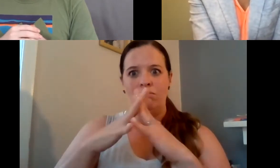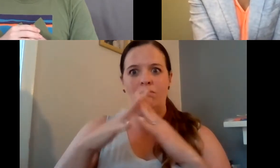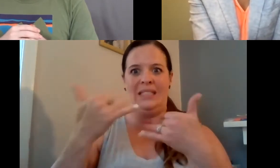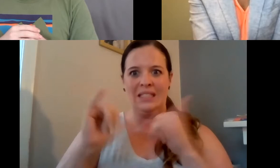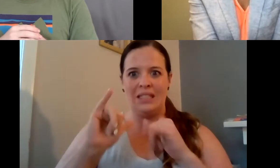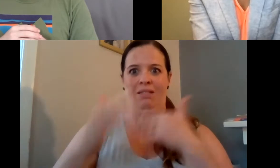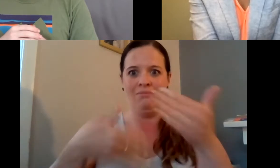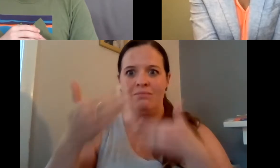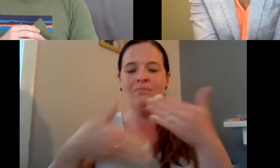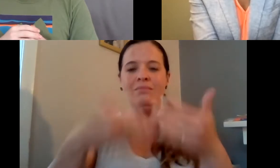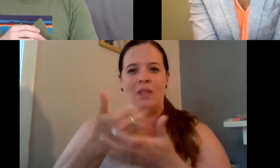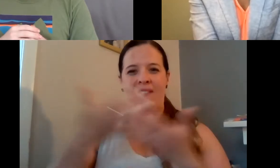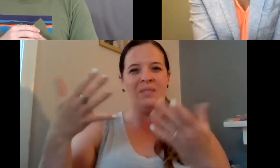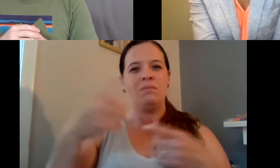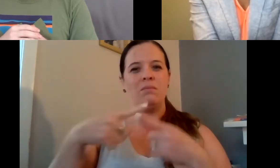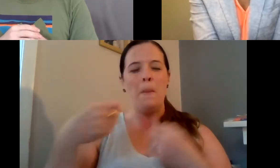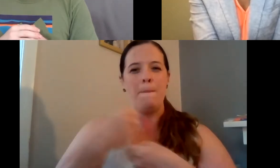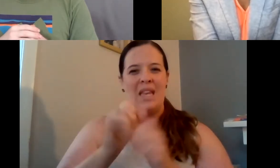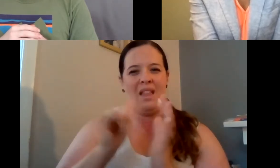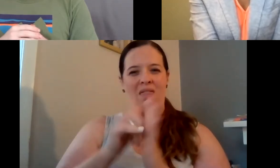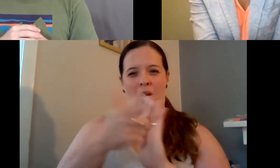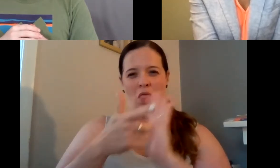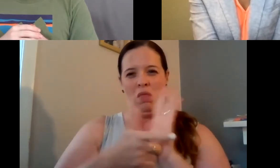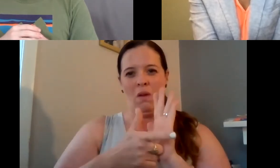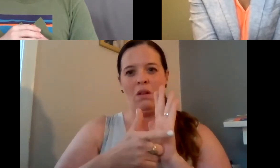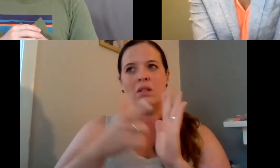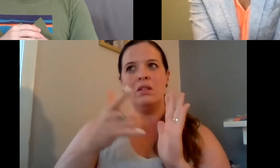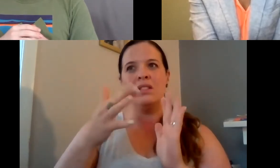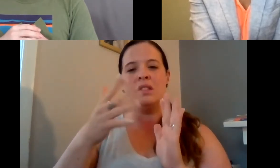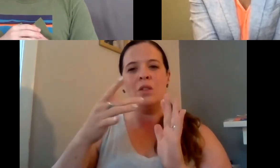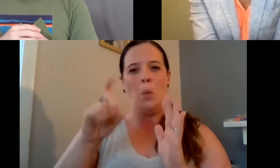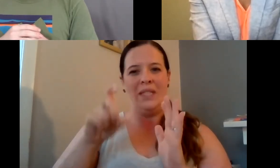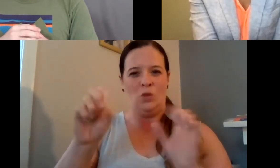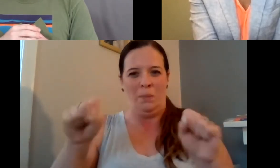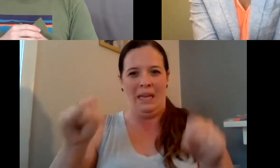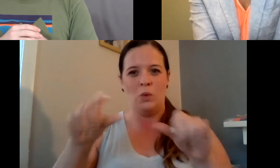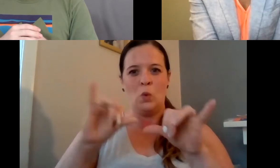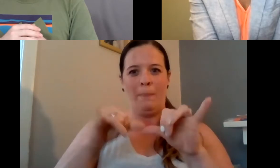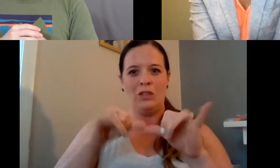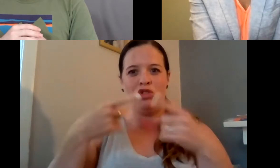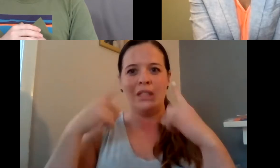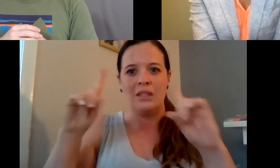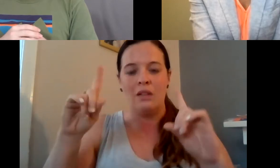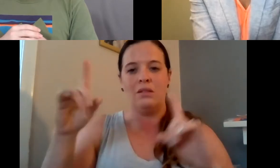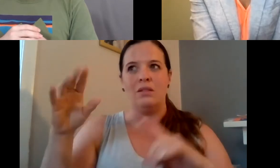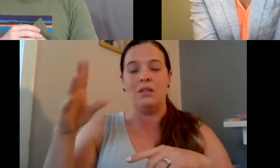So HSTP. So recently, I know that it was made in, I'm wondering, how do we